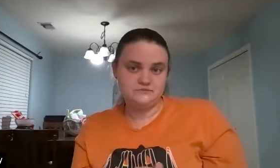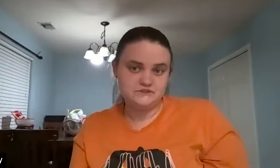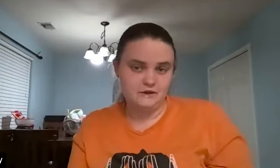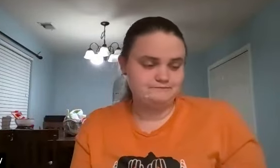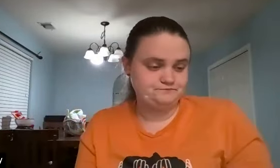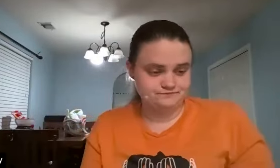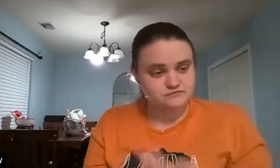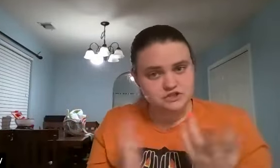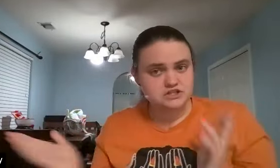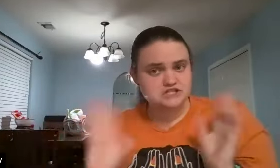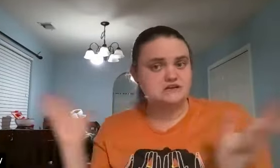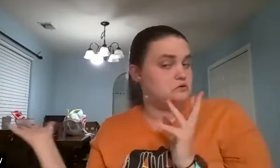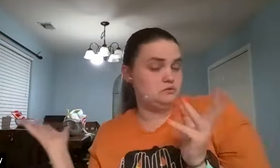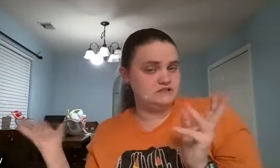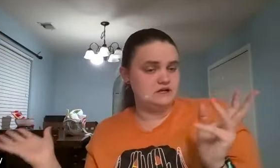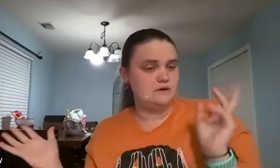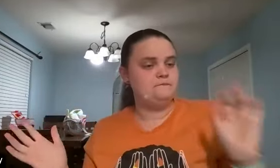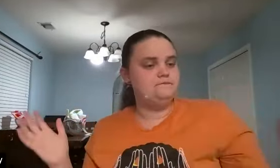So good, just a little good one to know.